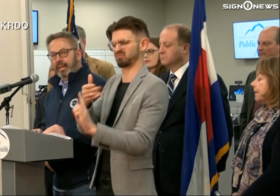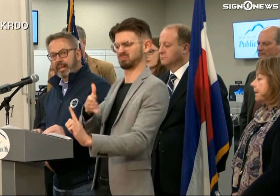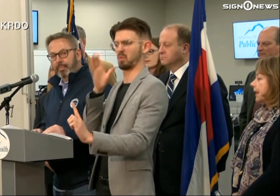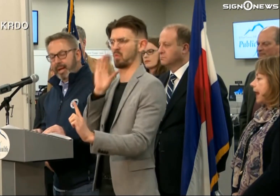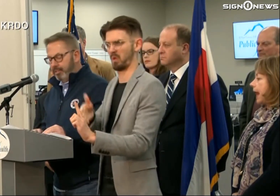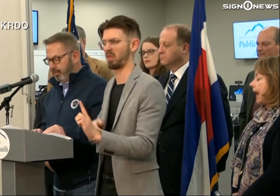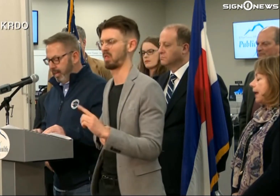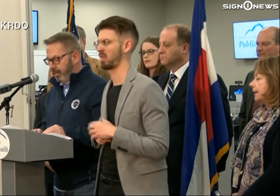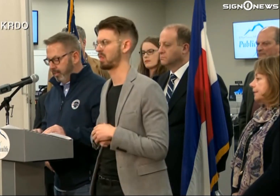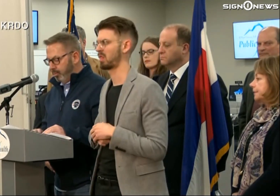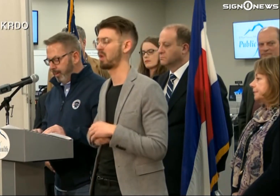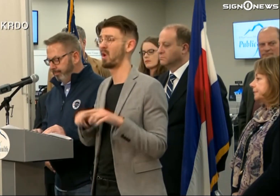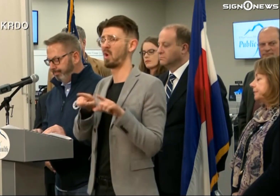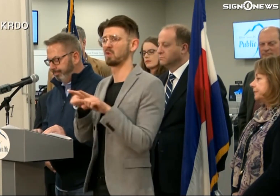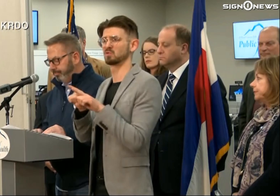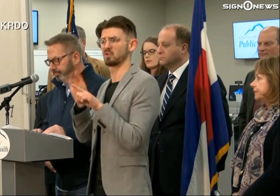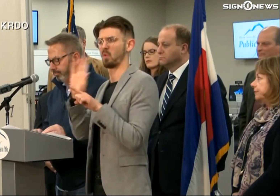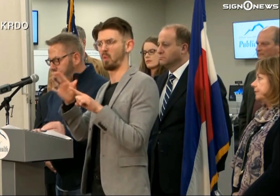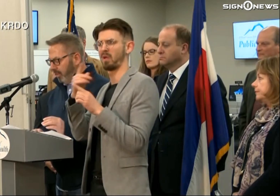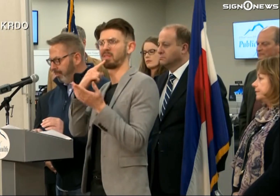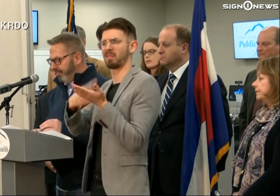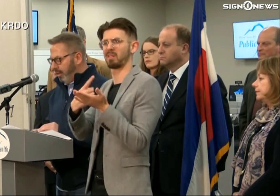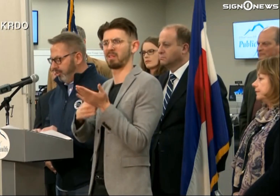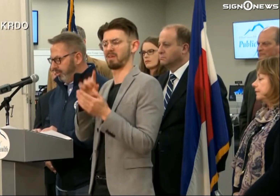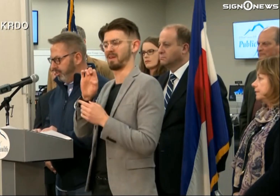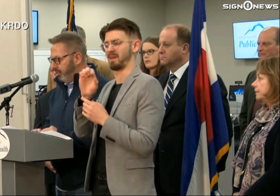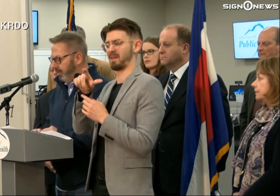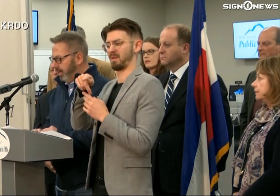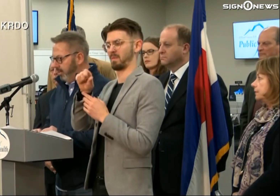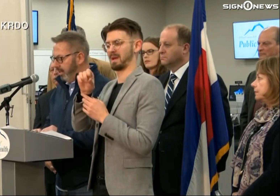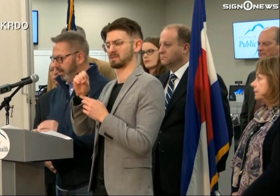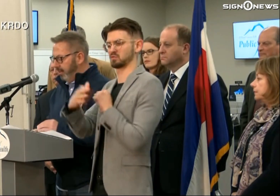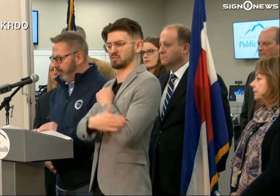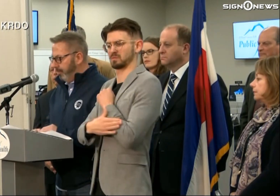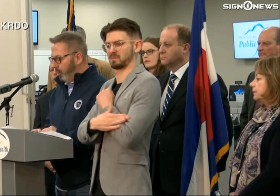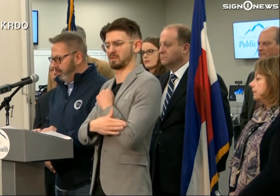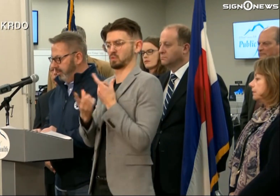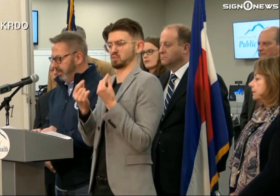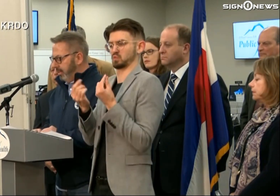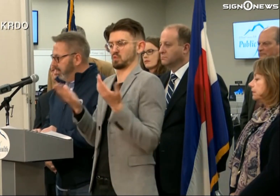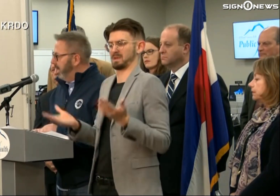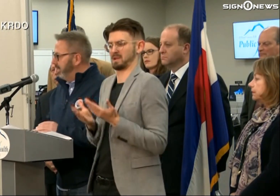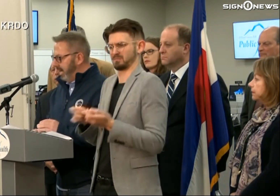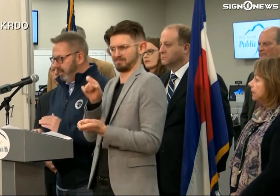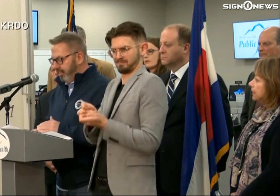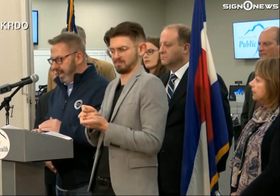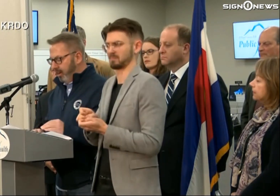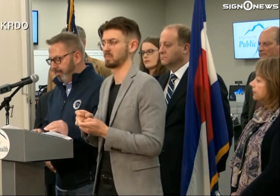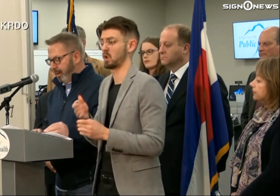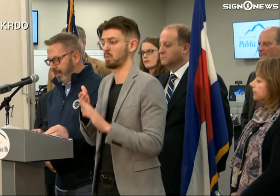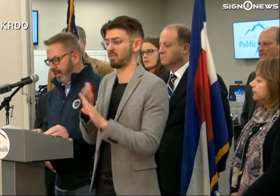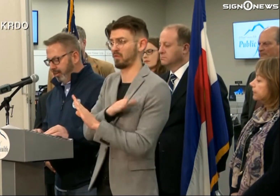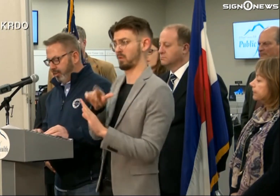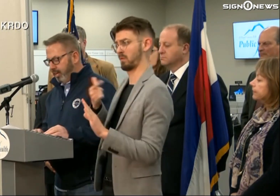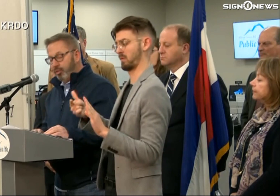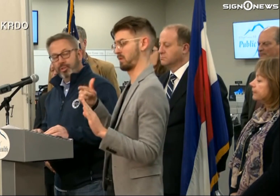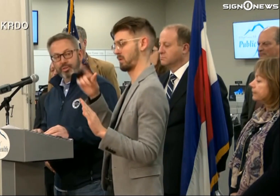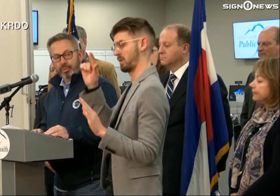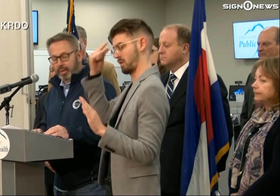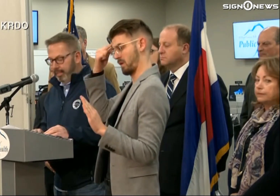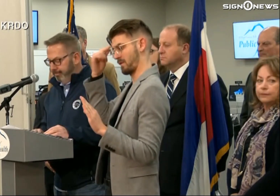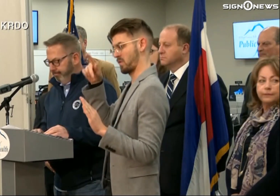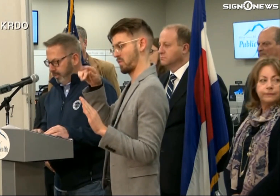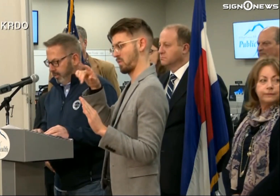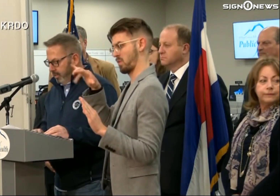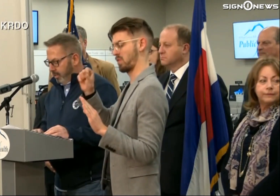efforts in El Paso County as well. Before I turn this over to Governor Polis, I'd like to thank our Public Health Director,